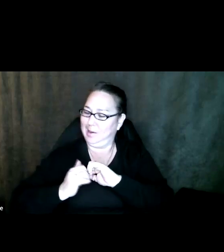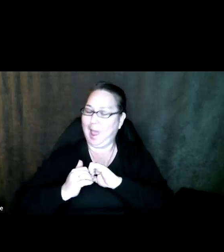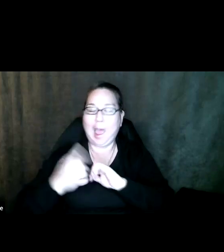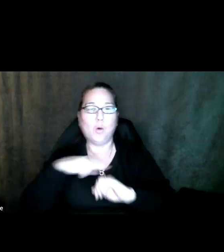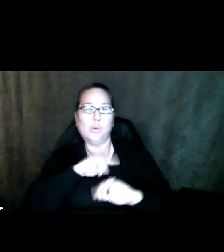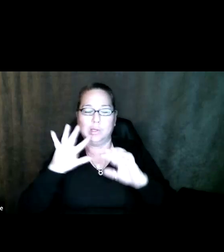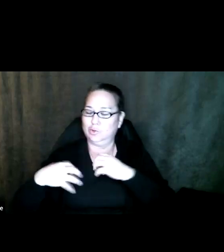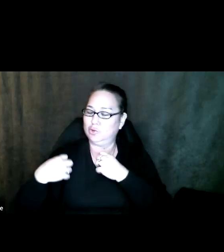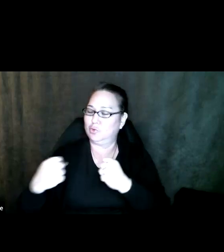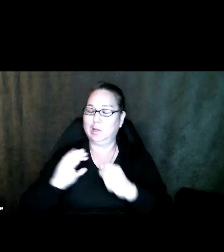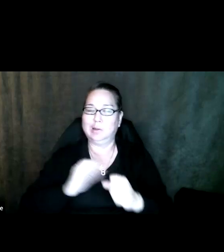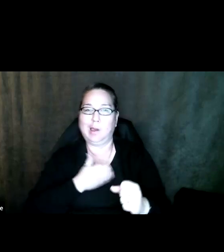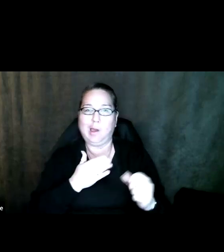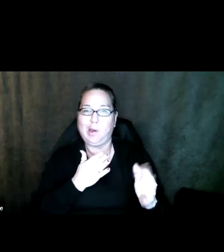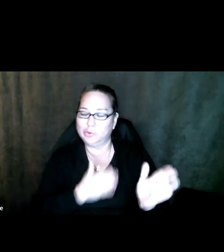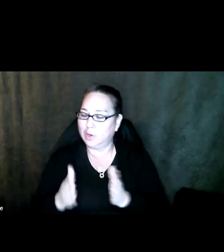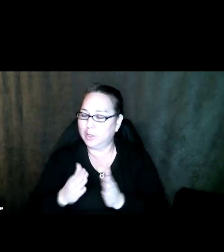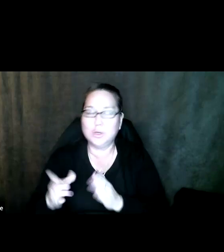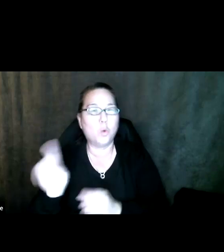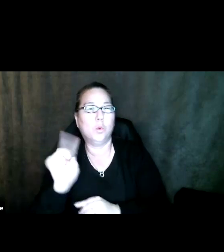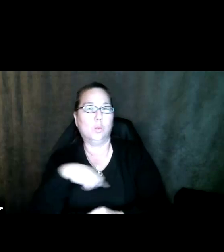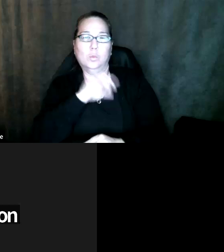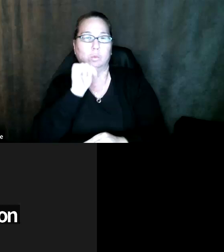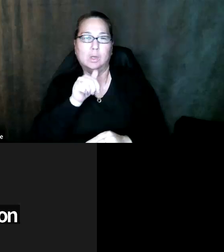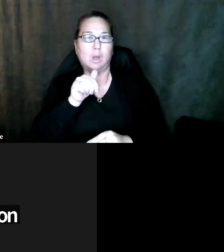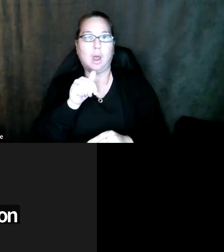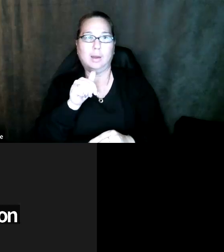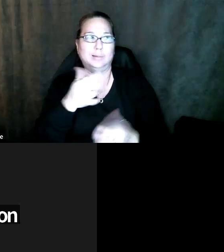strategy where we are not yet moving forward.